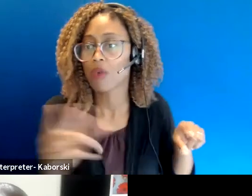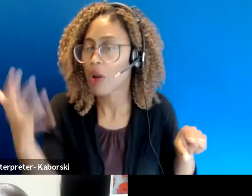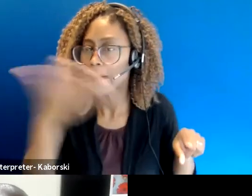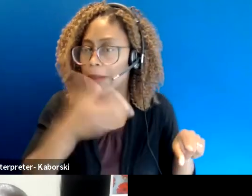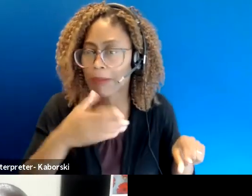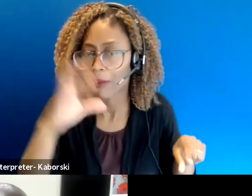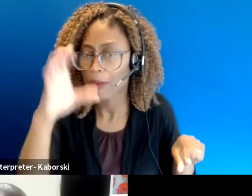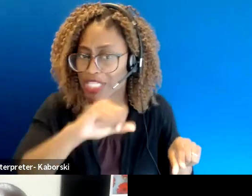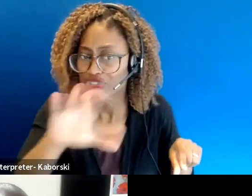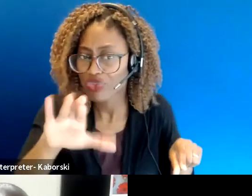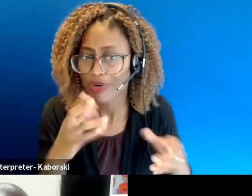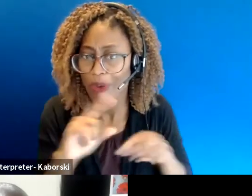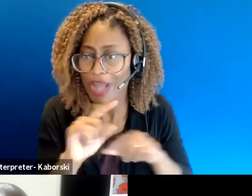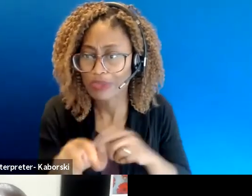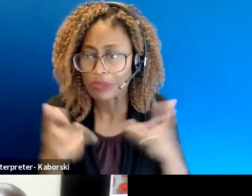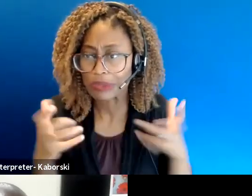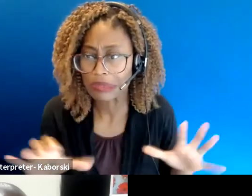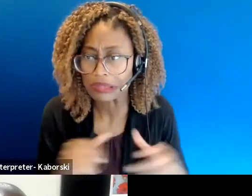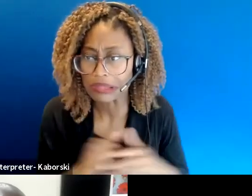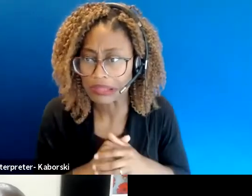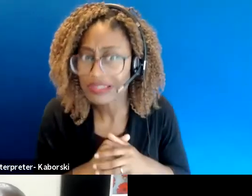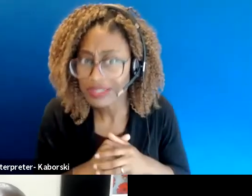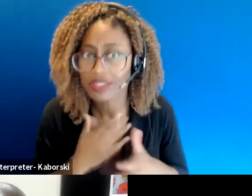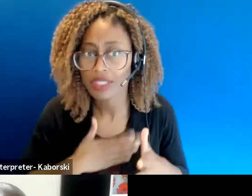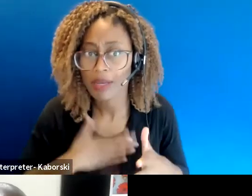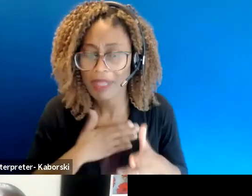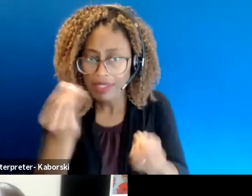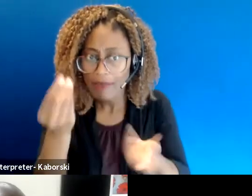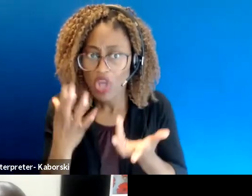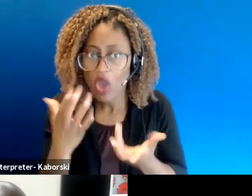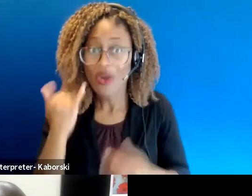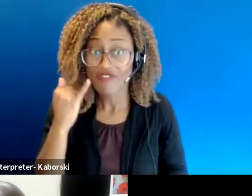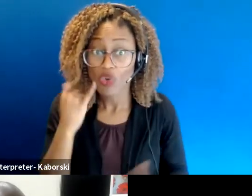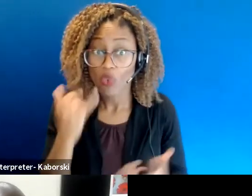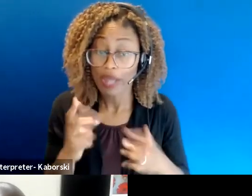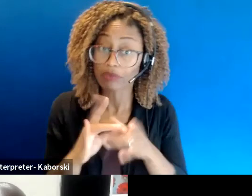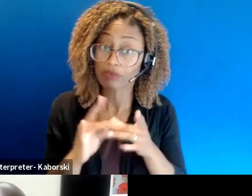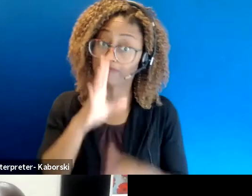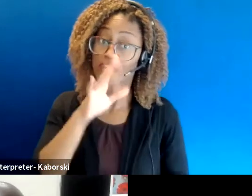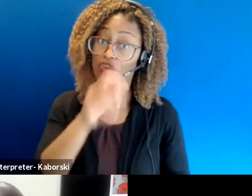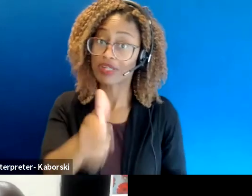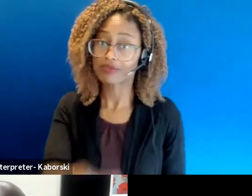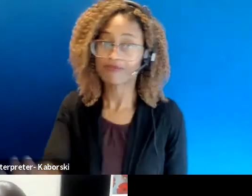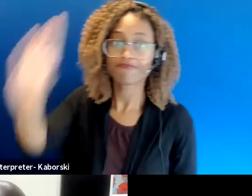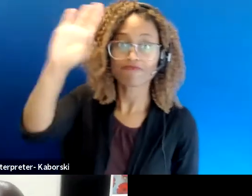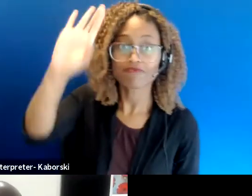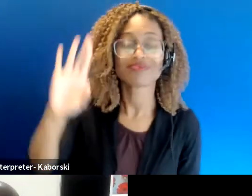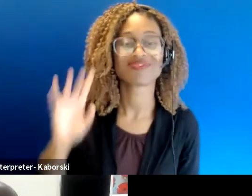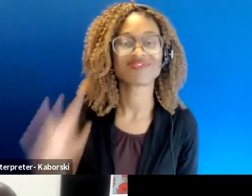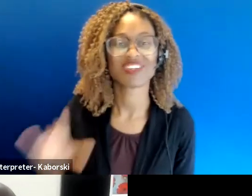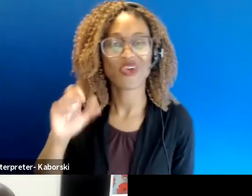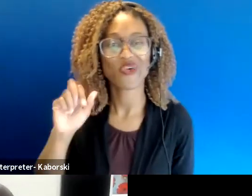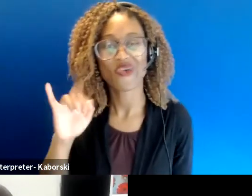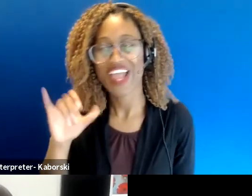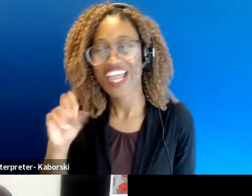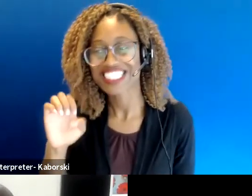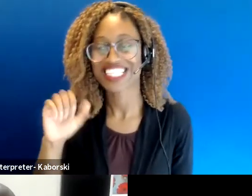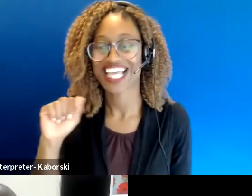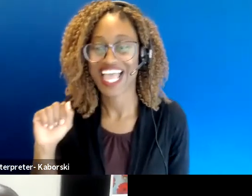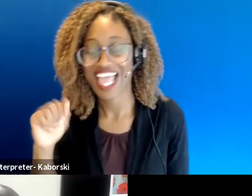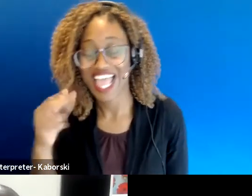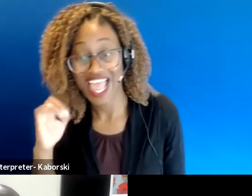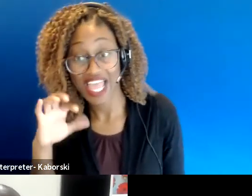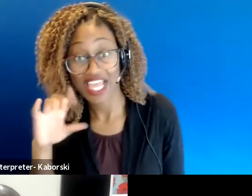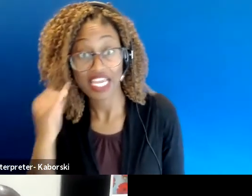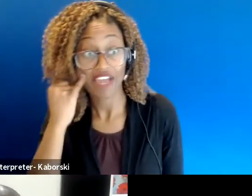menu, and that allows us to know you have a question. For those of you on the phone today or using keystrokes, we ask that